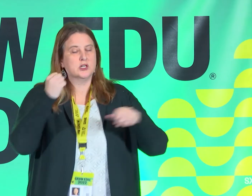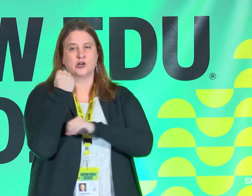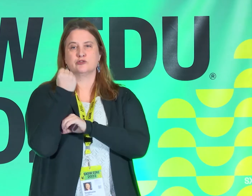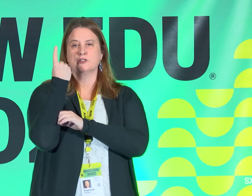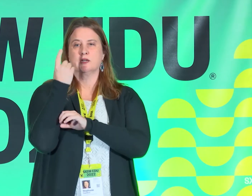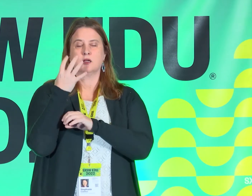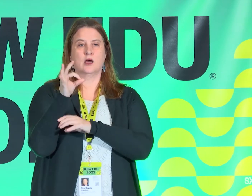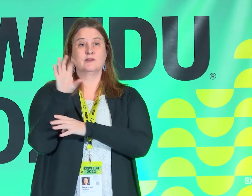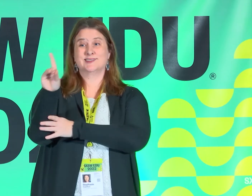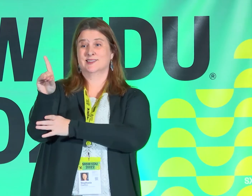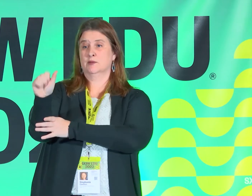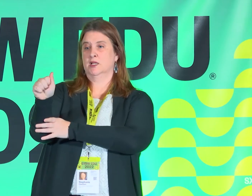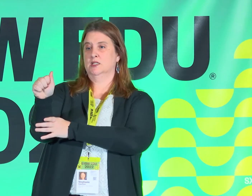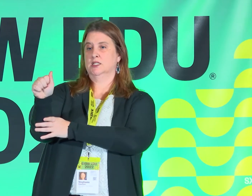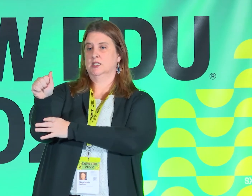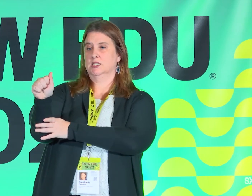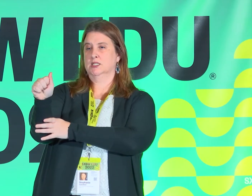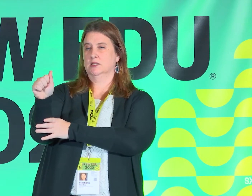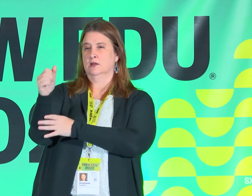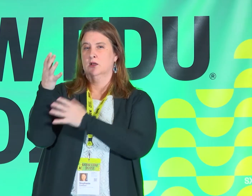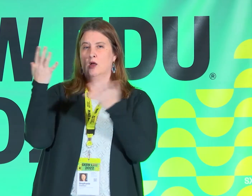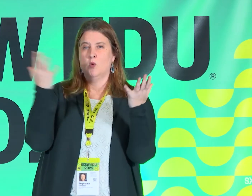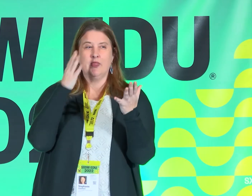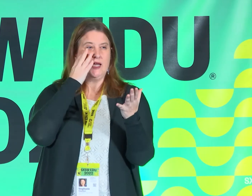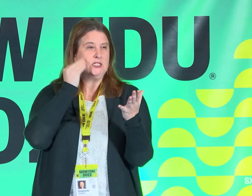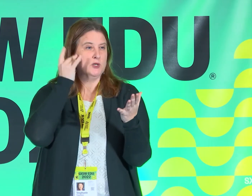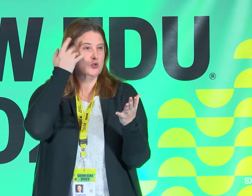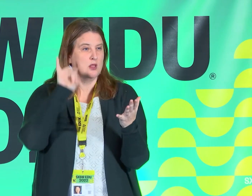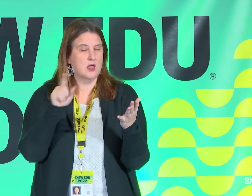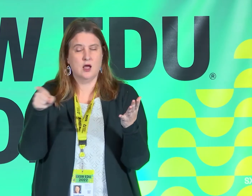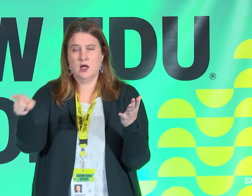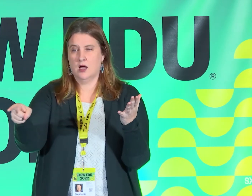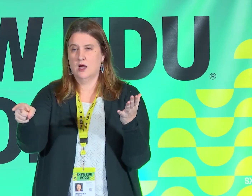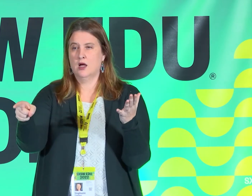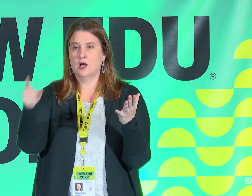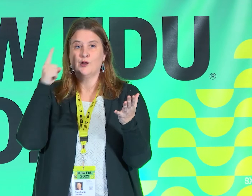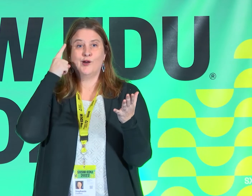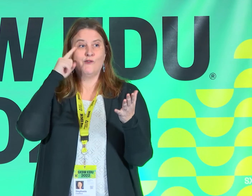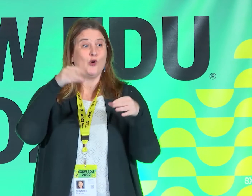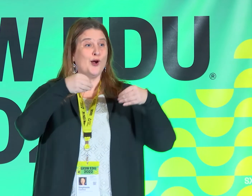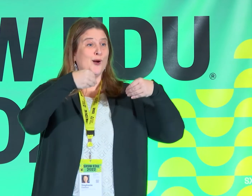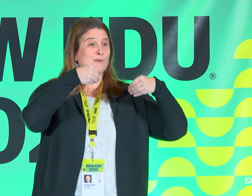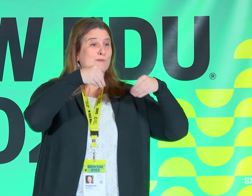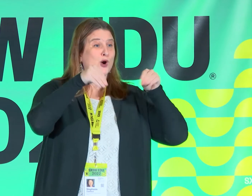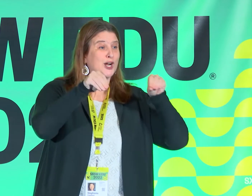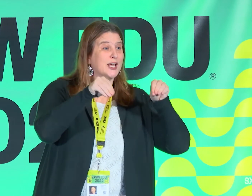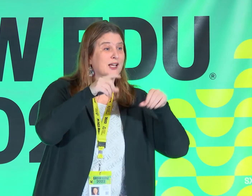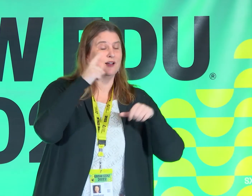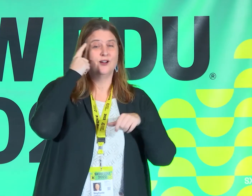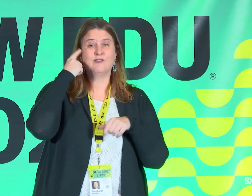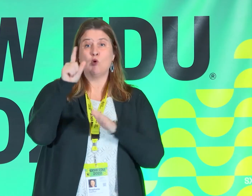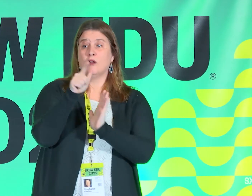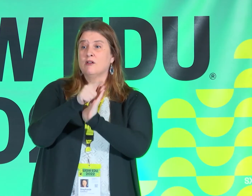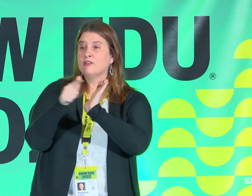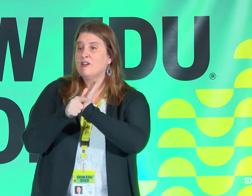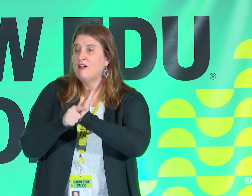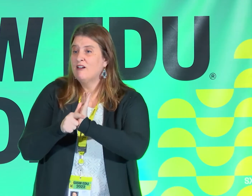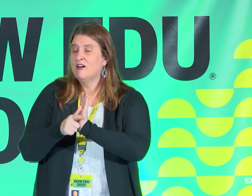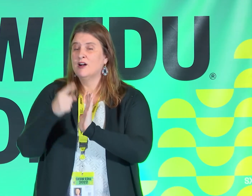really a very diverse course, and it really heightens their understanding of disabilities. Let's say for marketing,